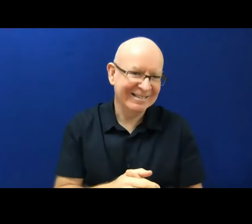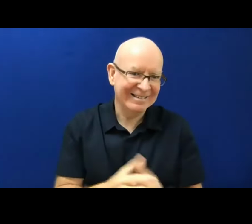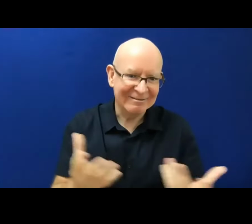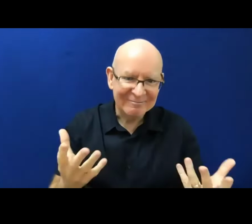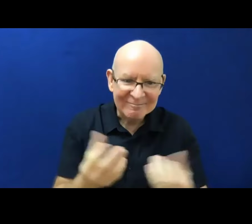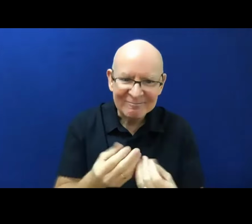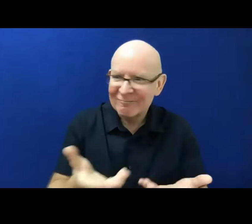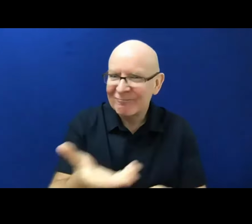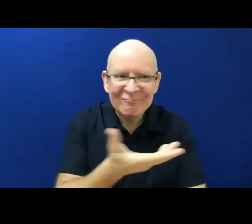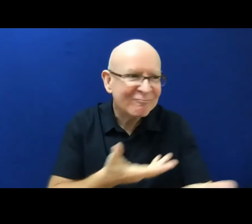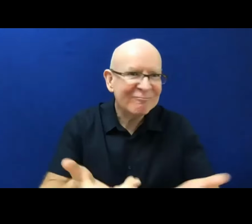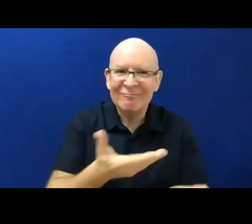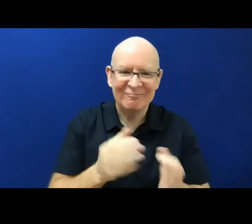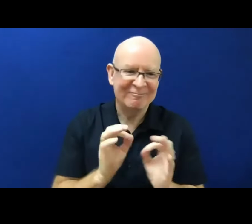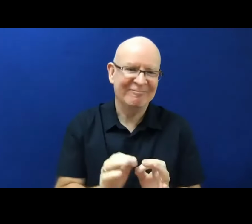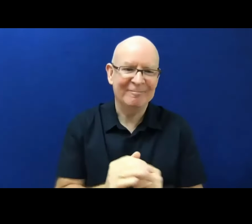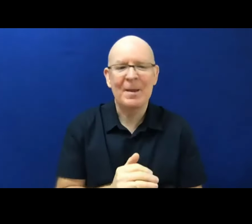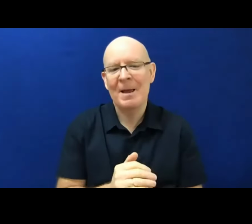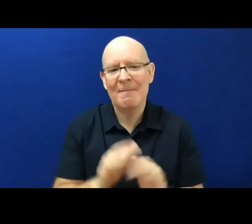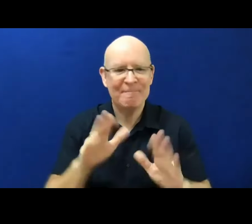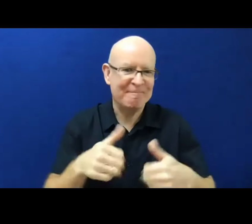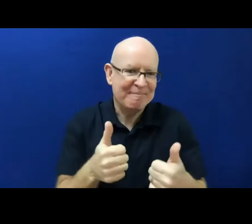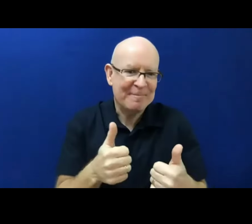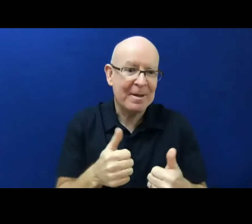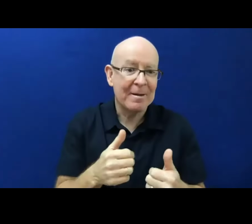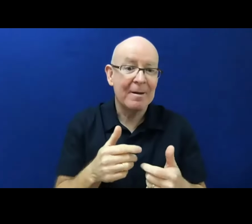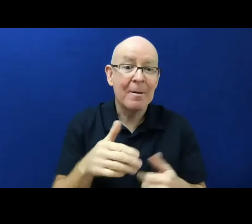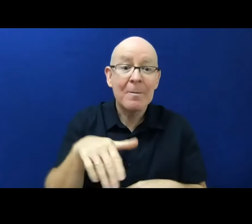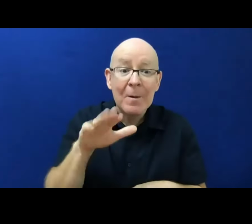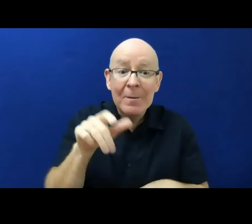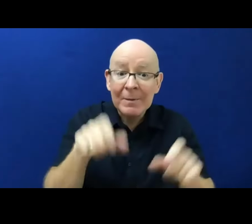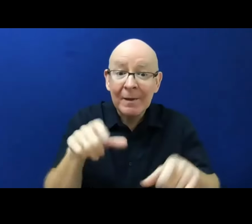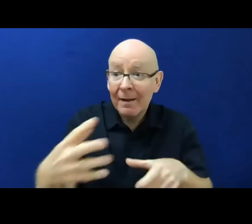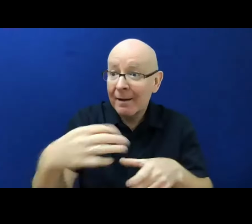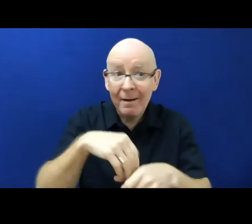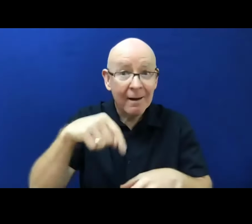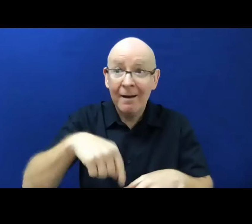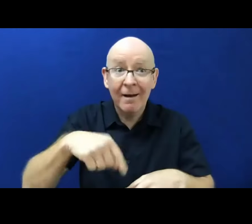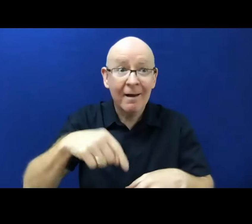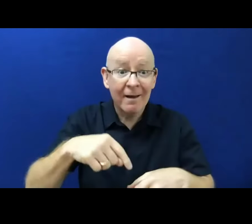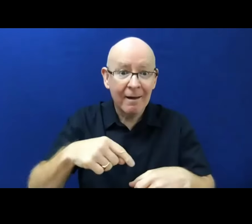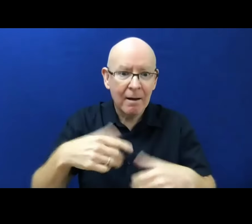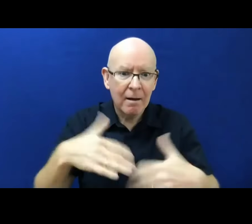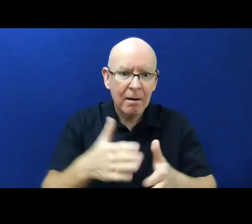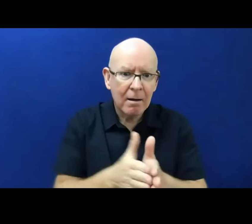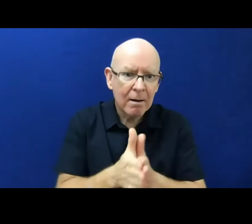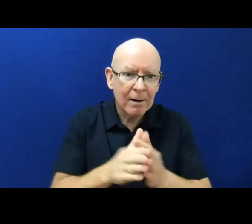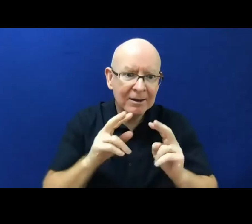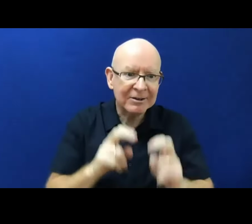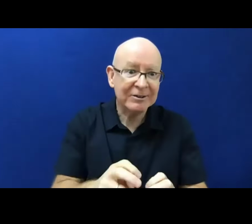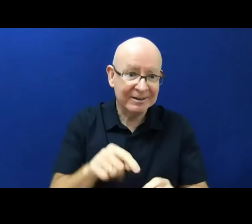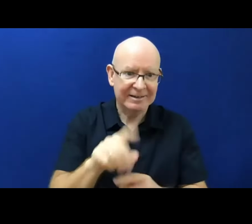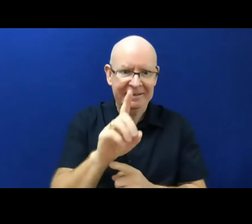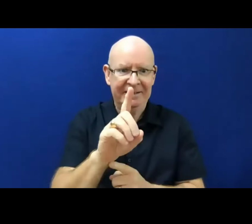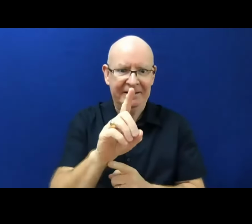project, which I am very happy to be involved with. I believe it is one of the most exciting research projects based